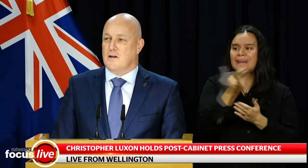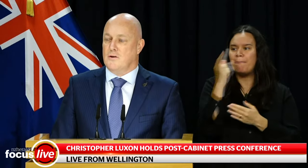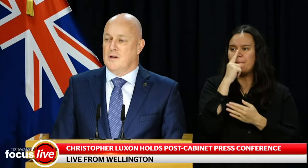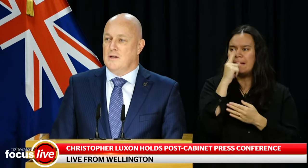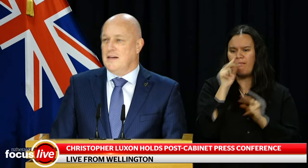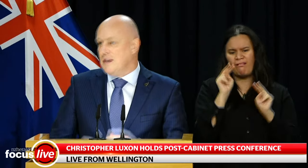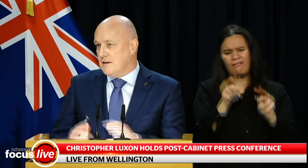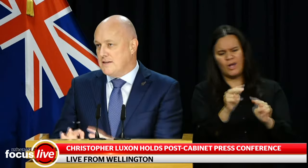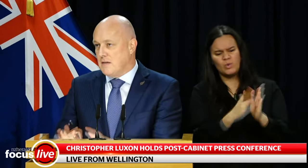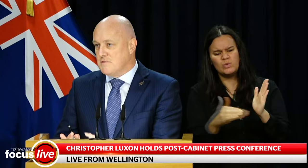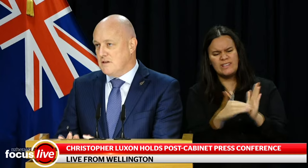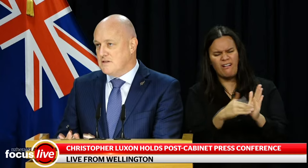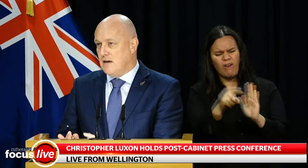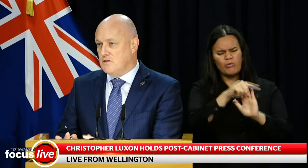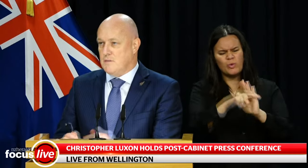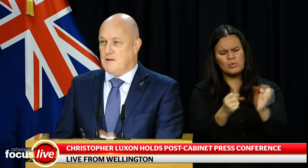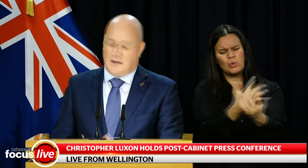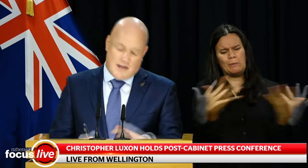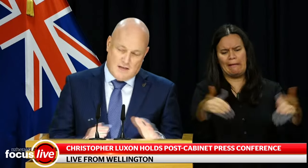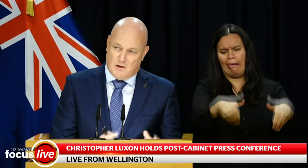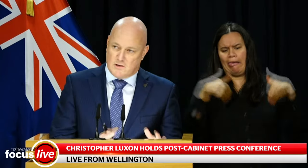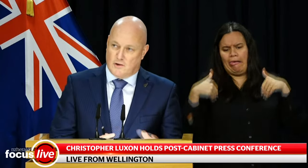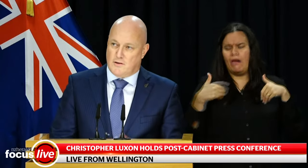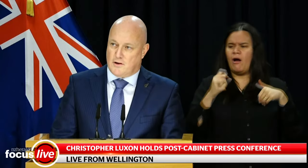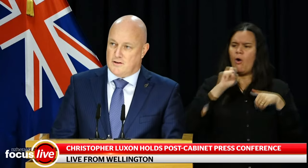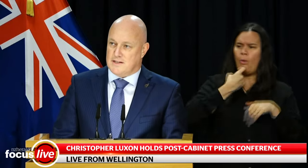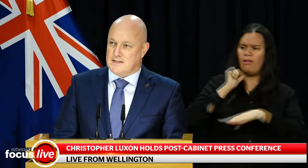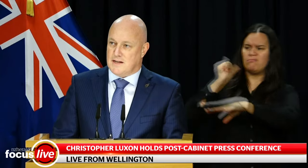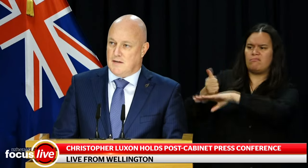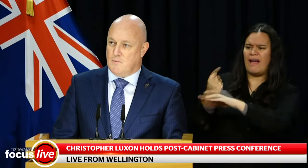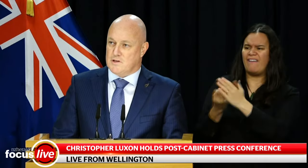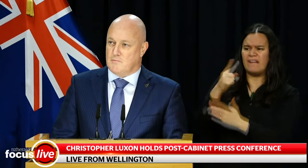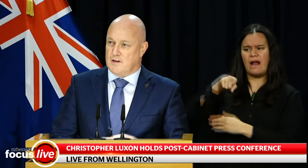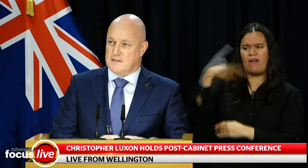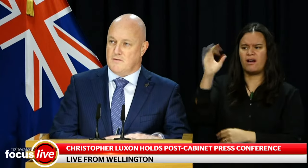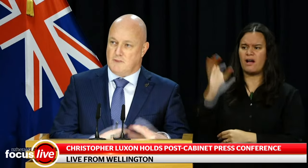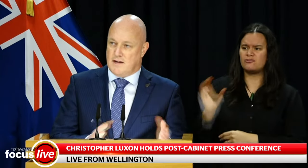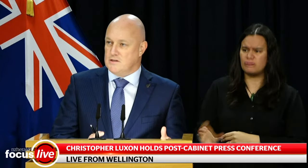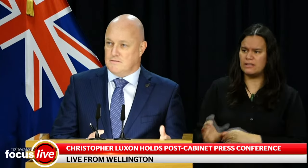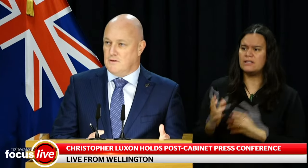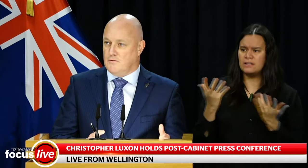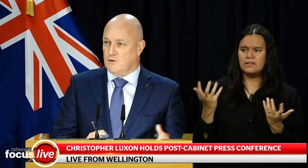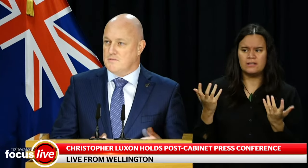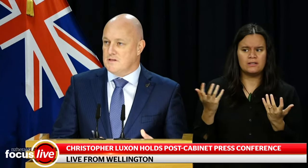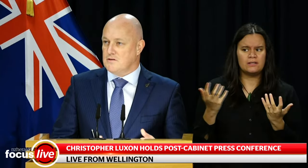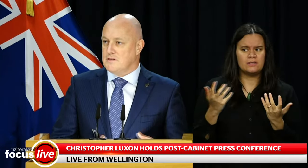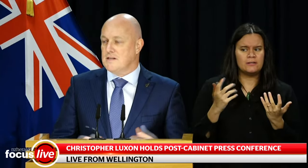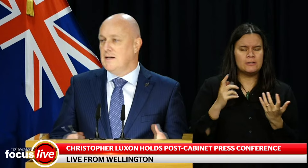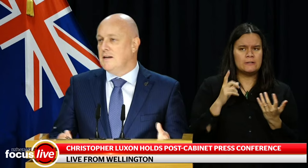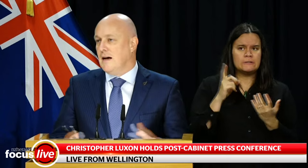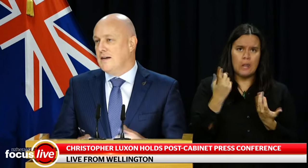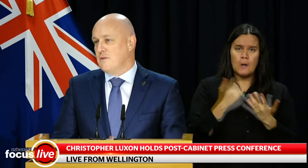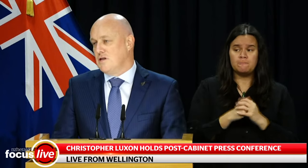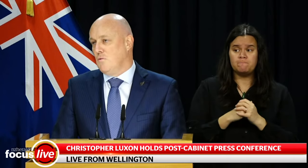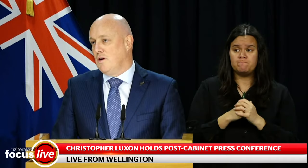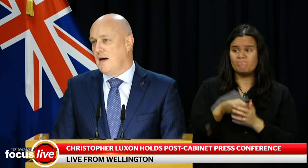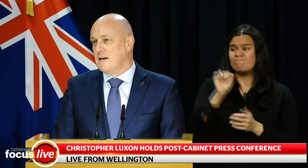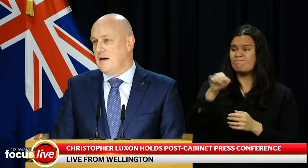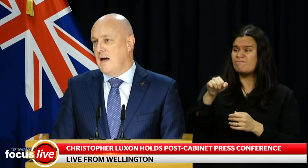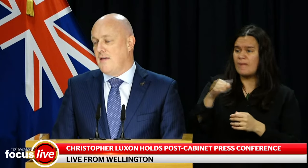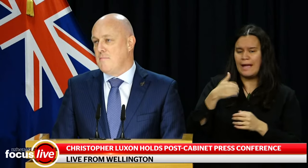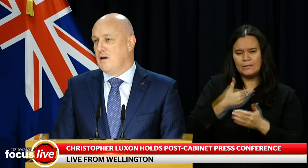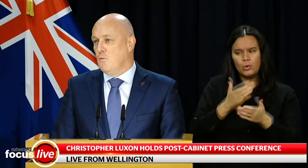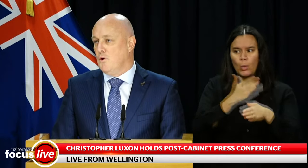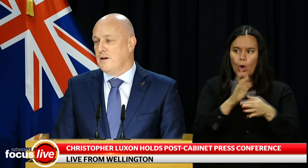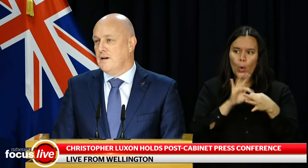here. And so, again, that's up to Sale GP and those local authorities, which comprises of a range of groups and interests, to actually work